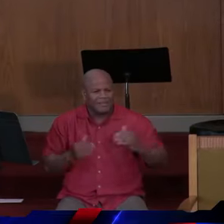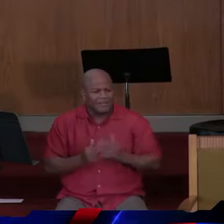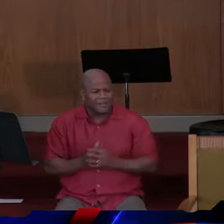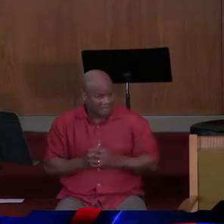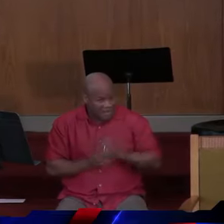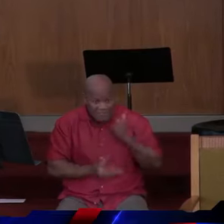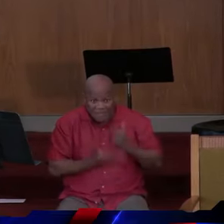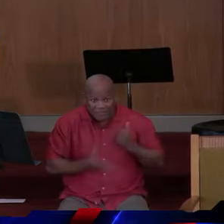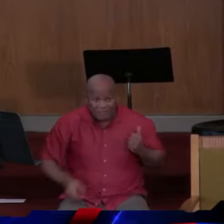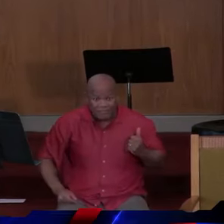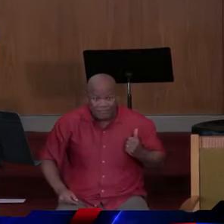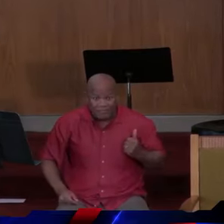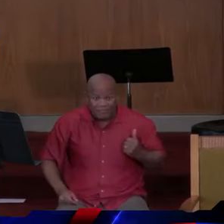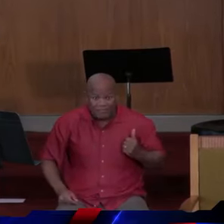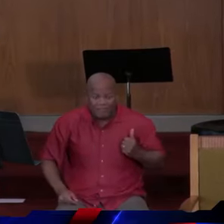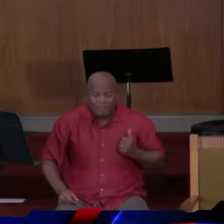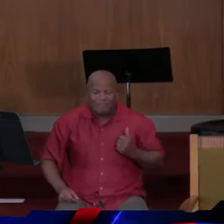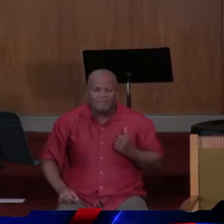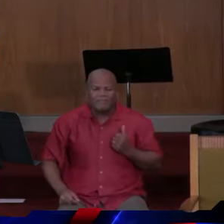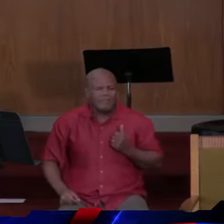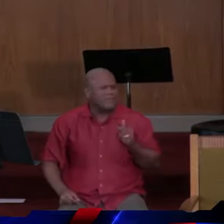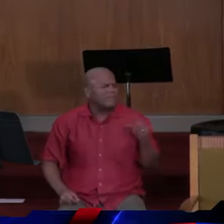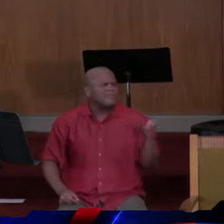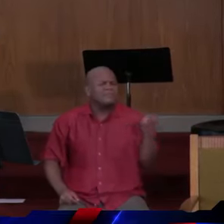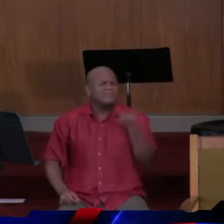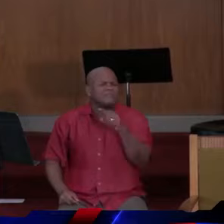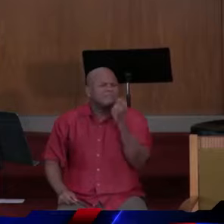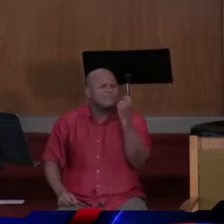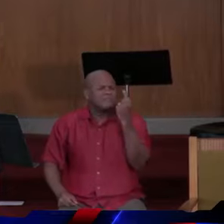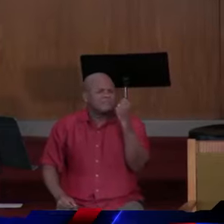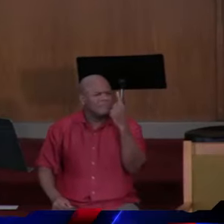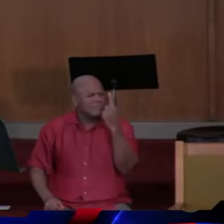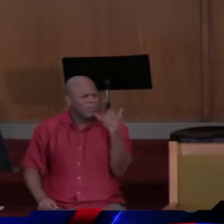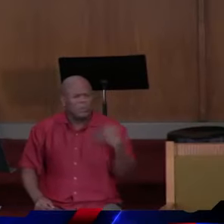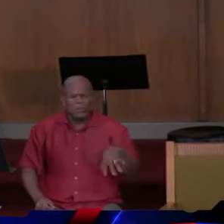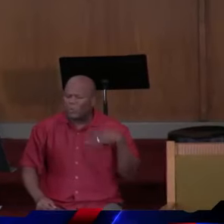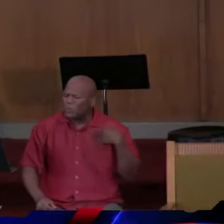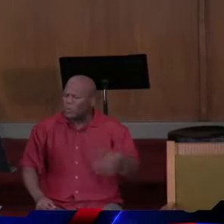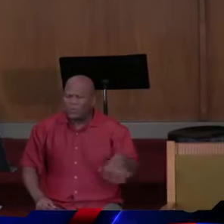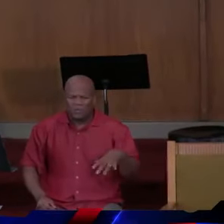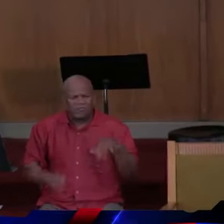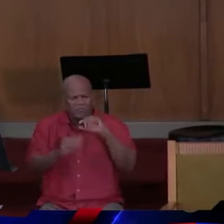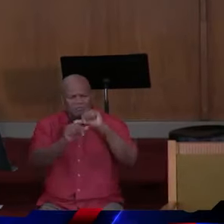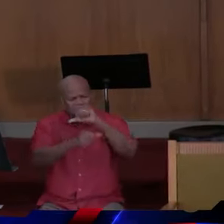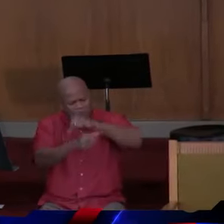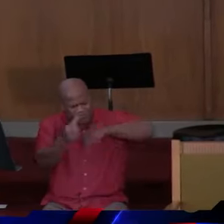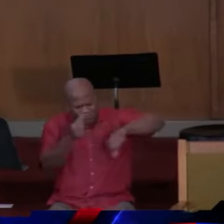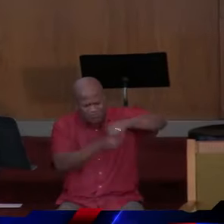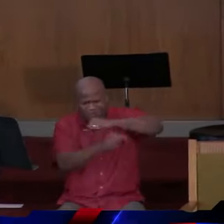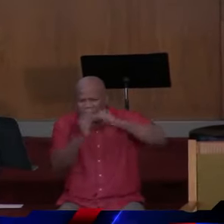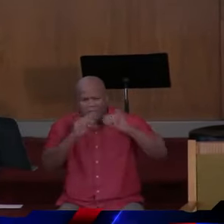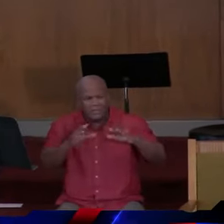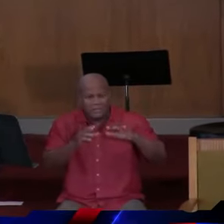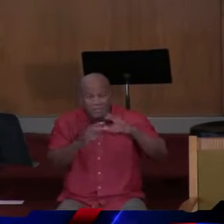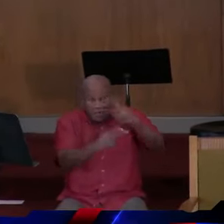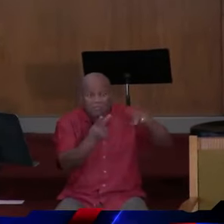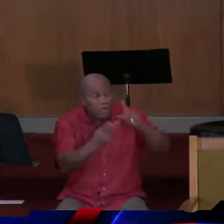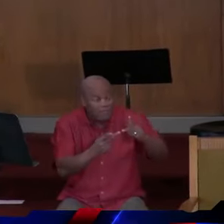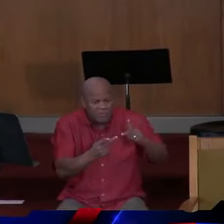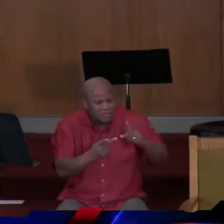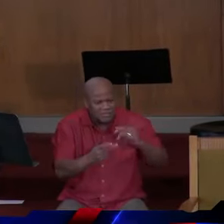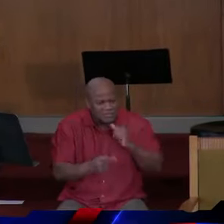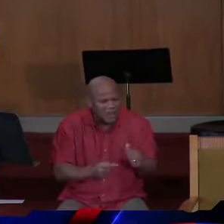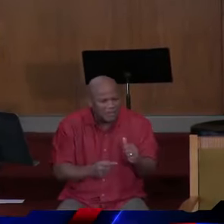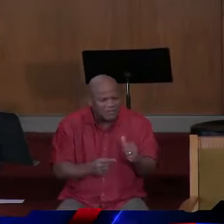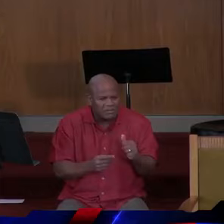Right. Amen. Are you getting it? It's a blessed fellowship. It ain't perfect.